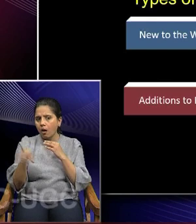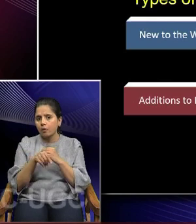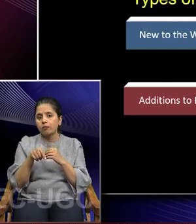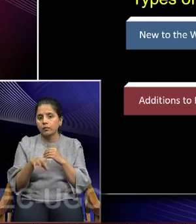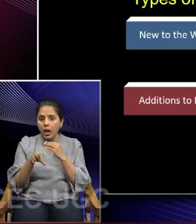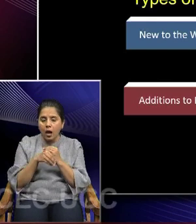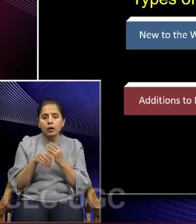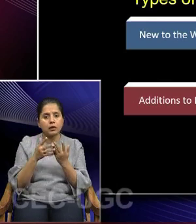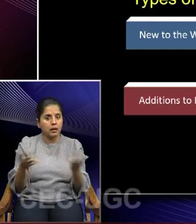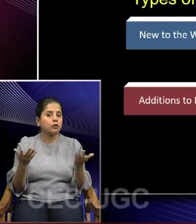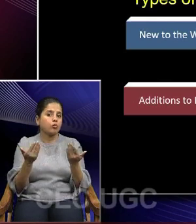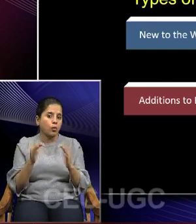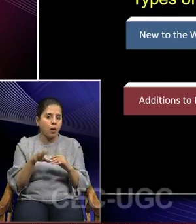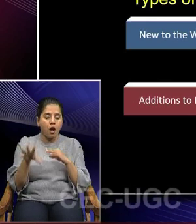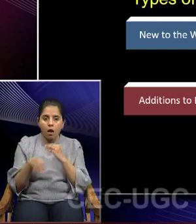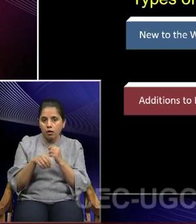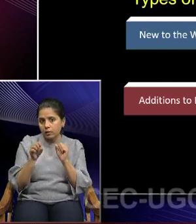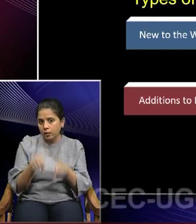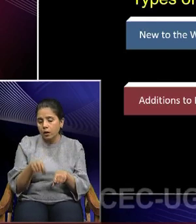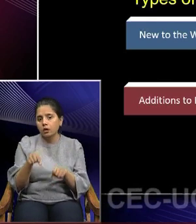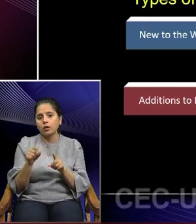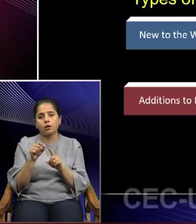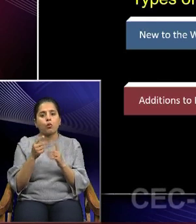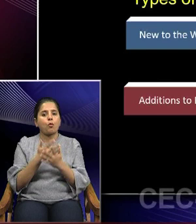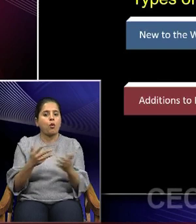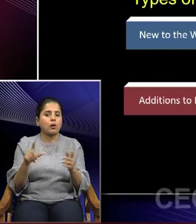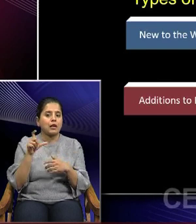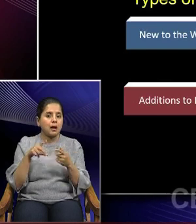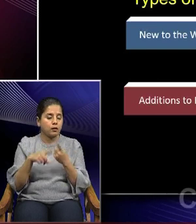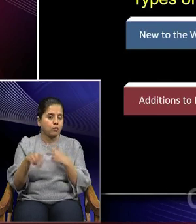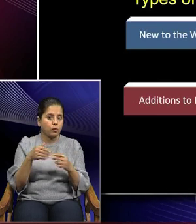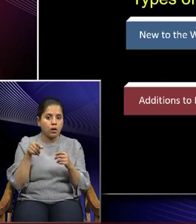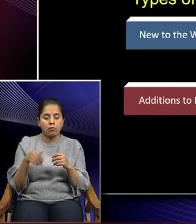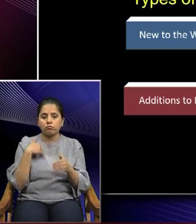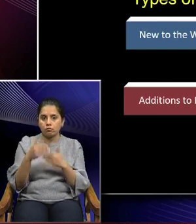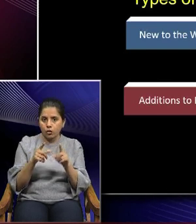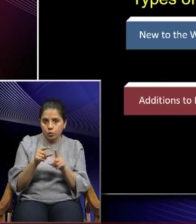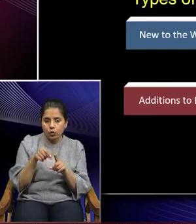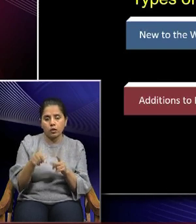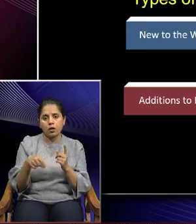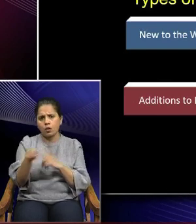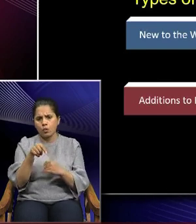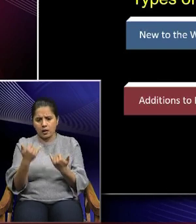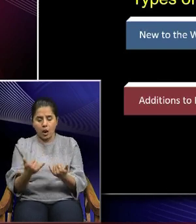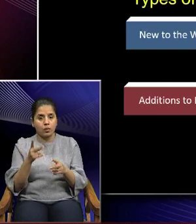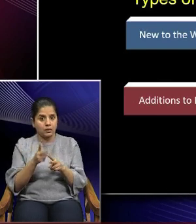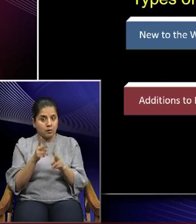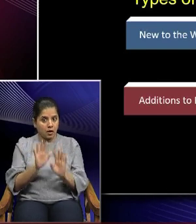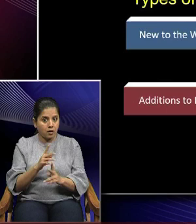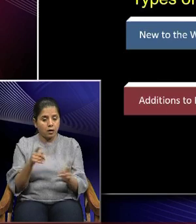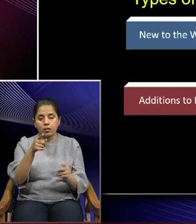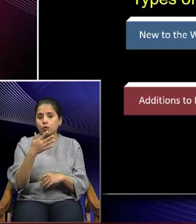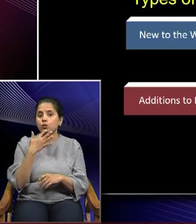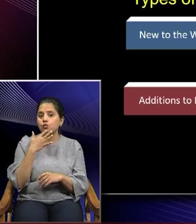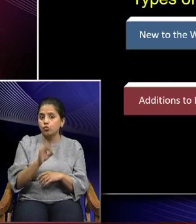to the product line. There can be additions to the product line wherein along with dealing while dealing your existing product line, you are